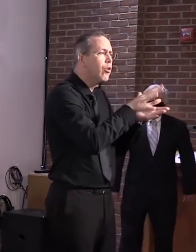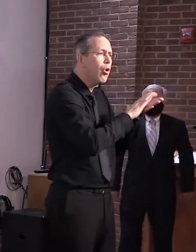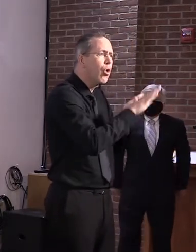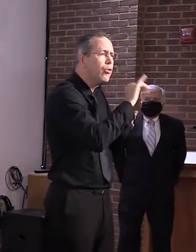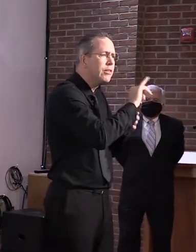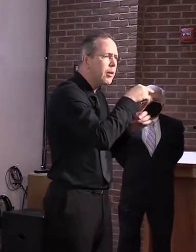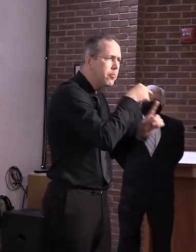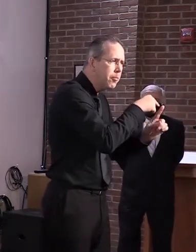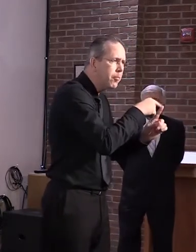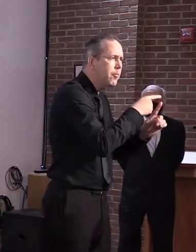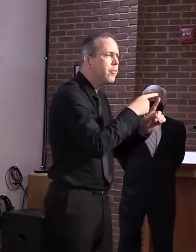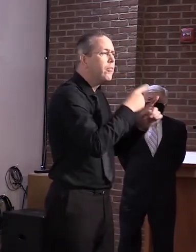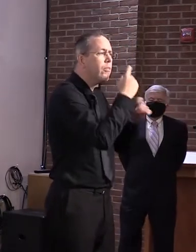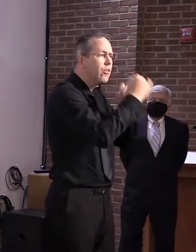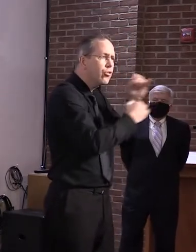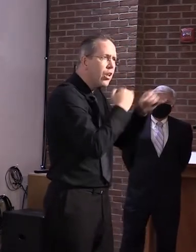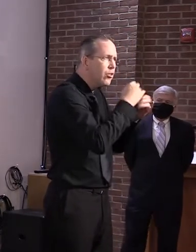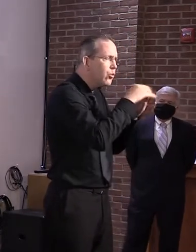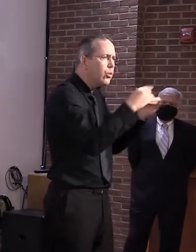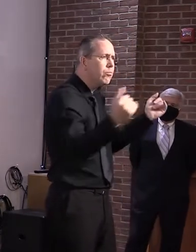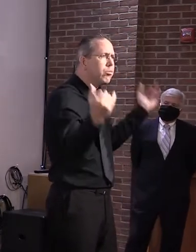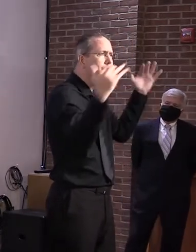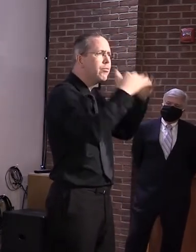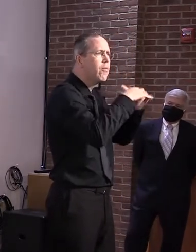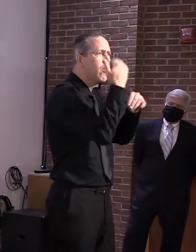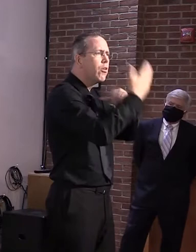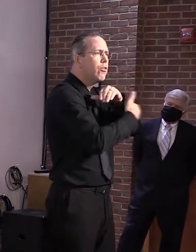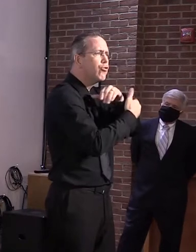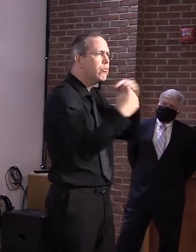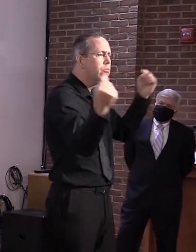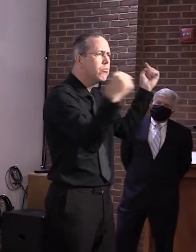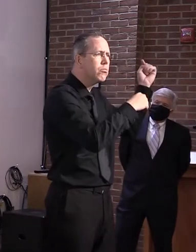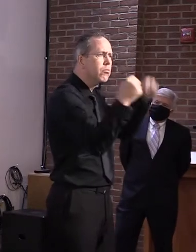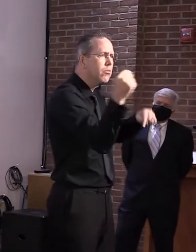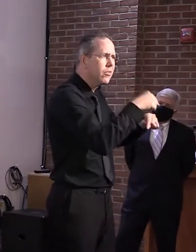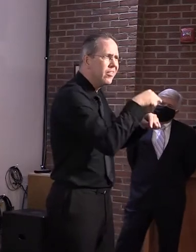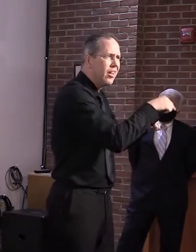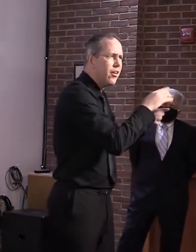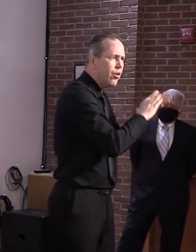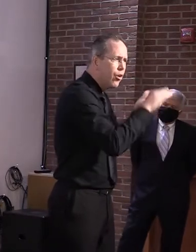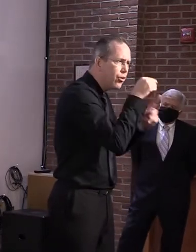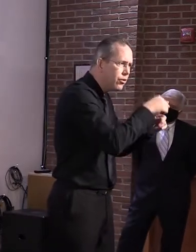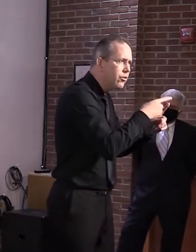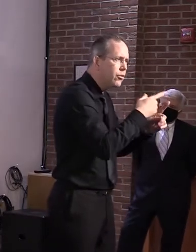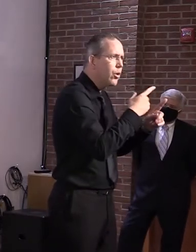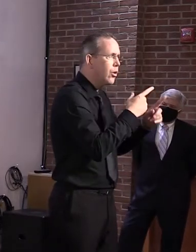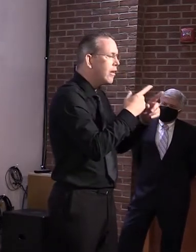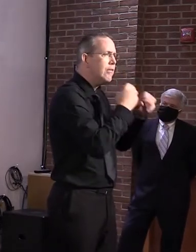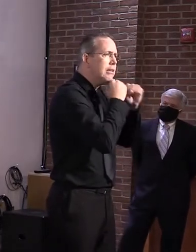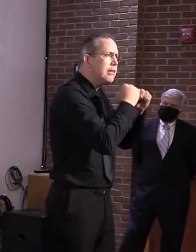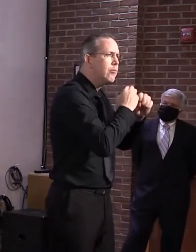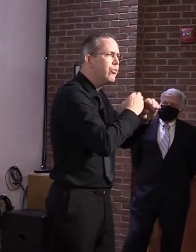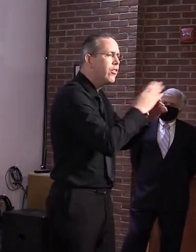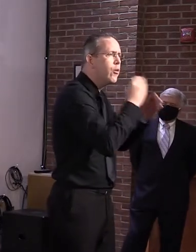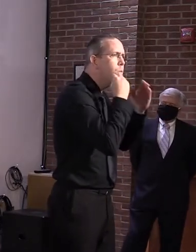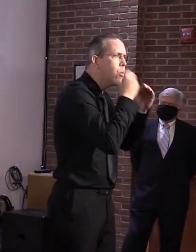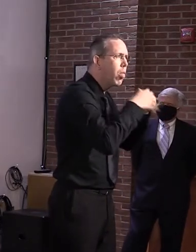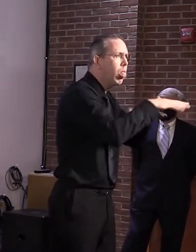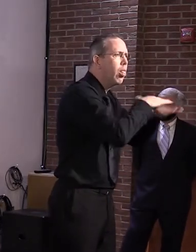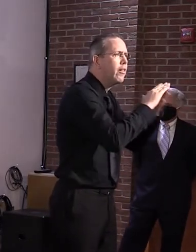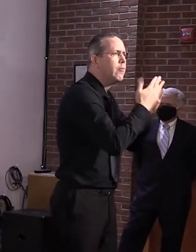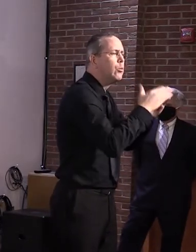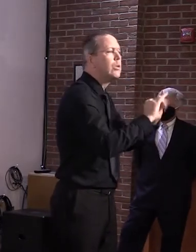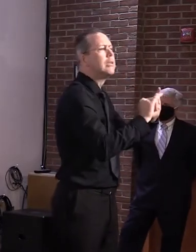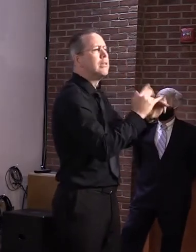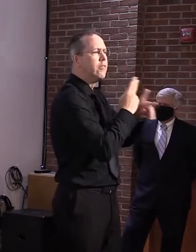And this is getting them ready for the workforce, too, and to be global citizens, that this is an expectation, okay? It's time to put on your adult pants now, or skirts,